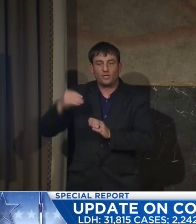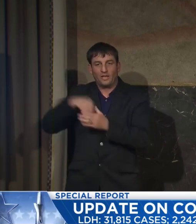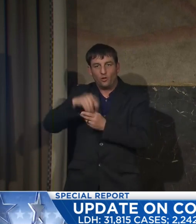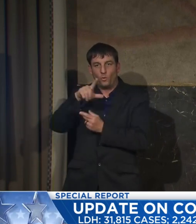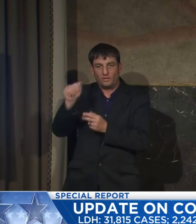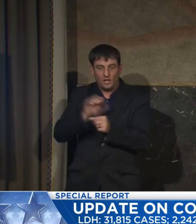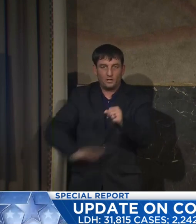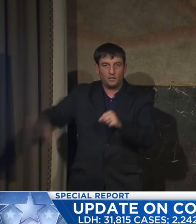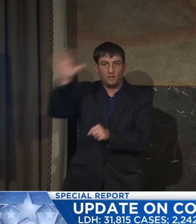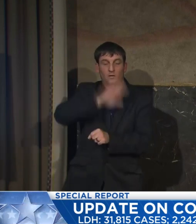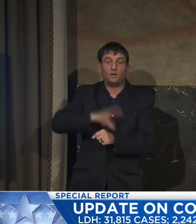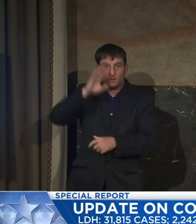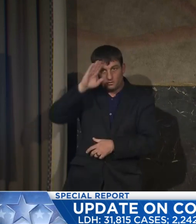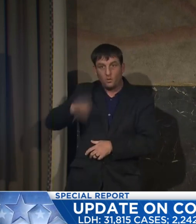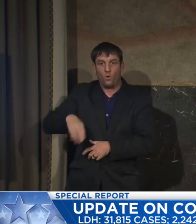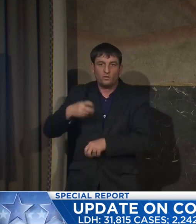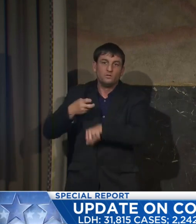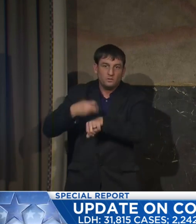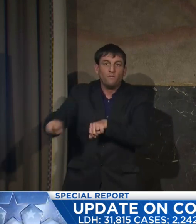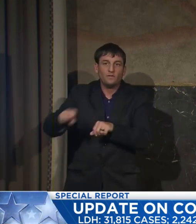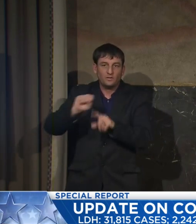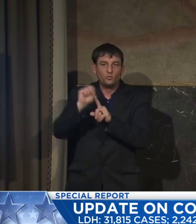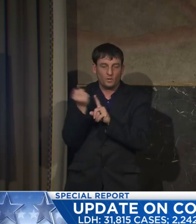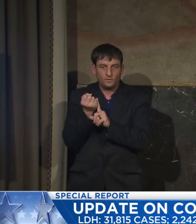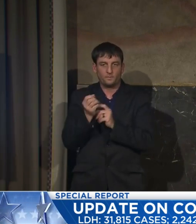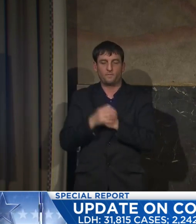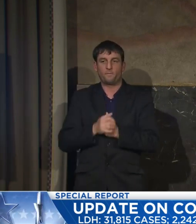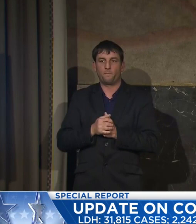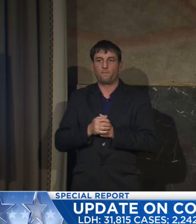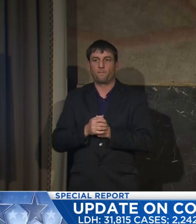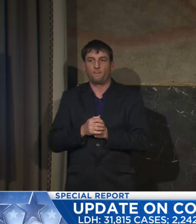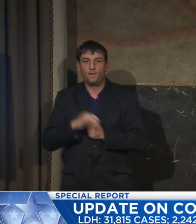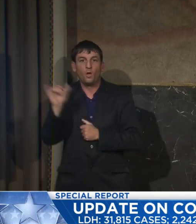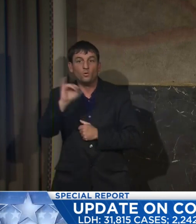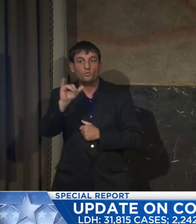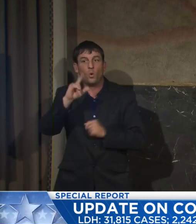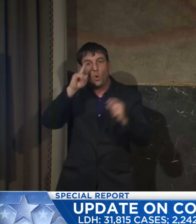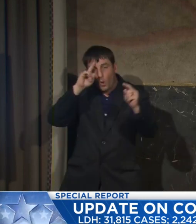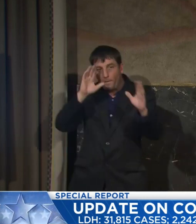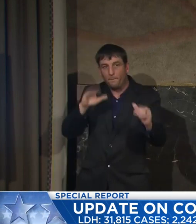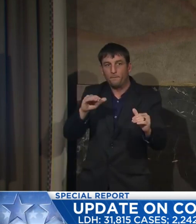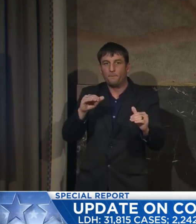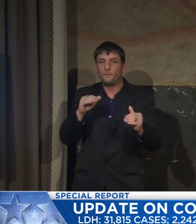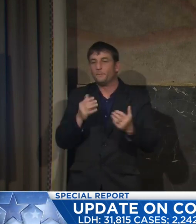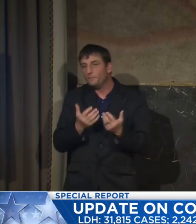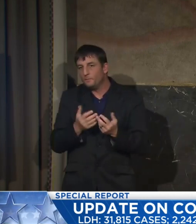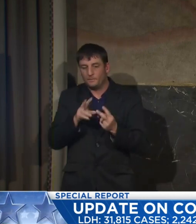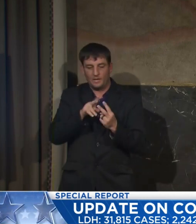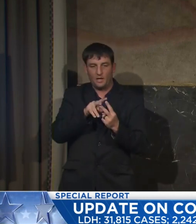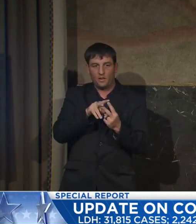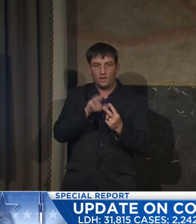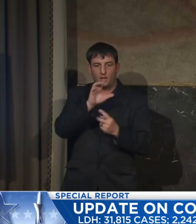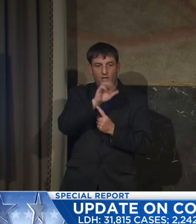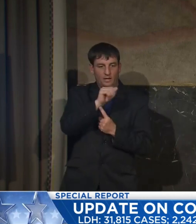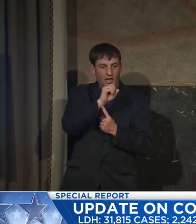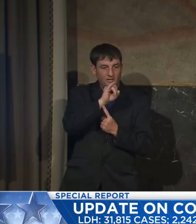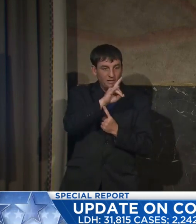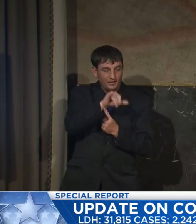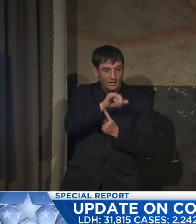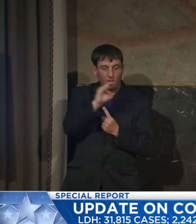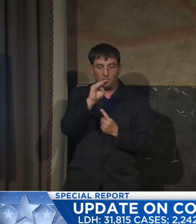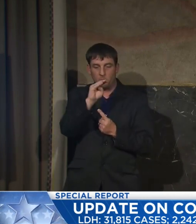very challenging situation. And I do hope that something, either the Cassidy-Menendez